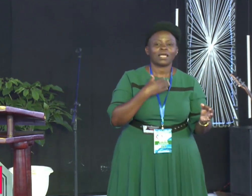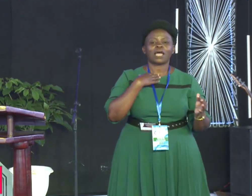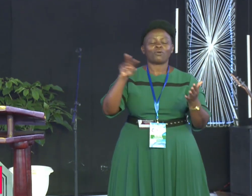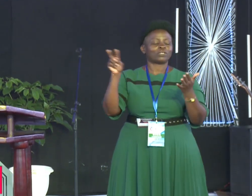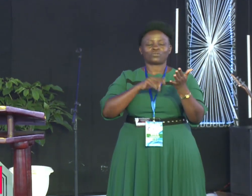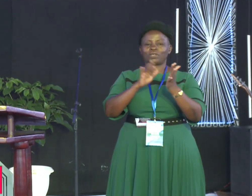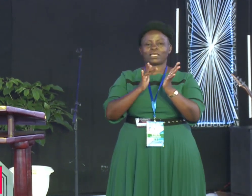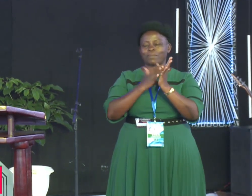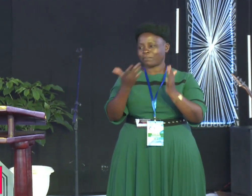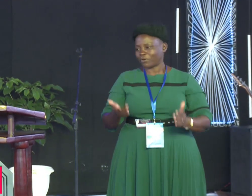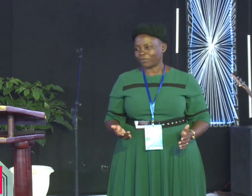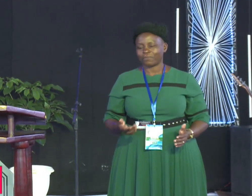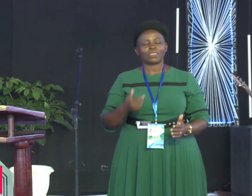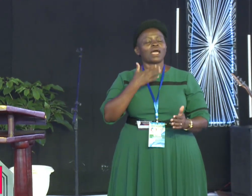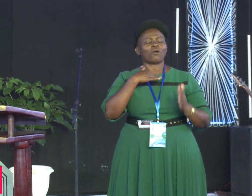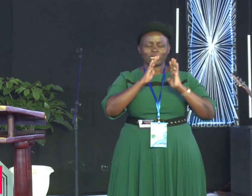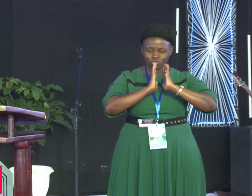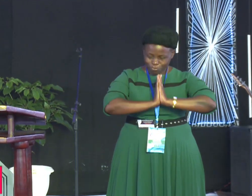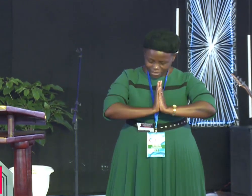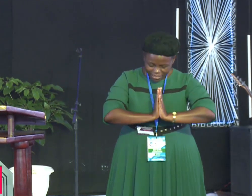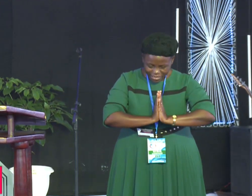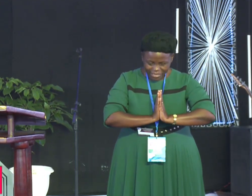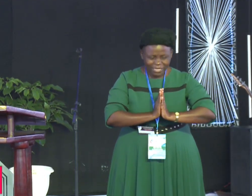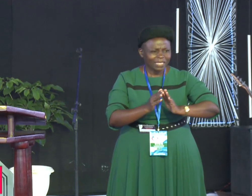And so I'm going to read the Bible. I'm going to pray.